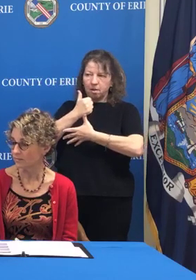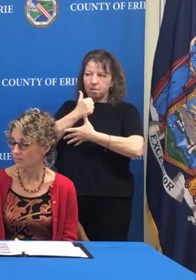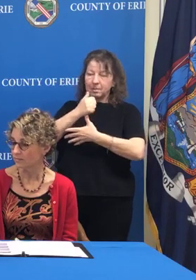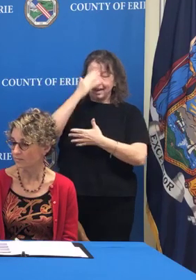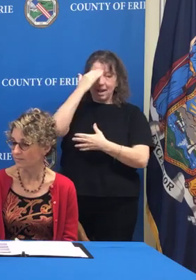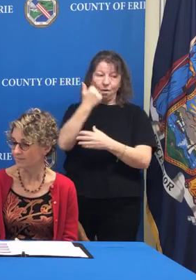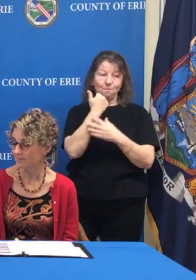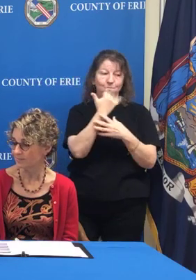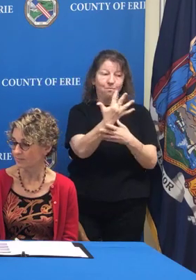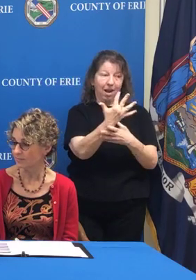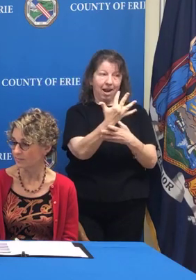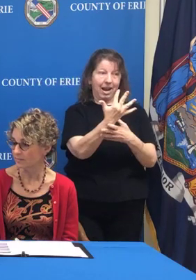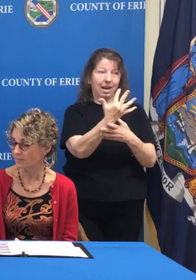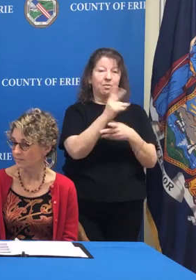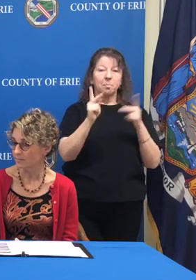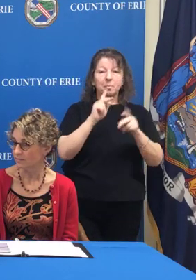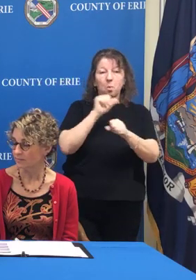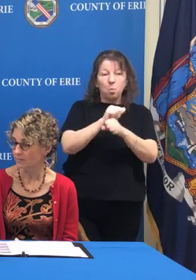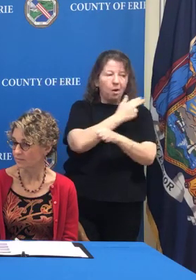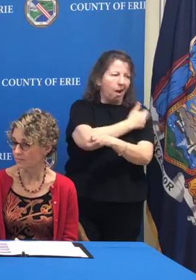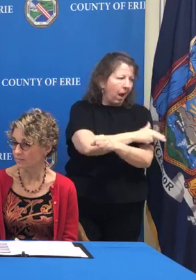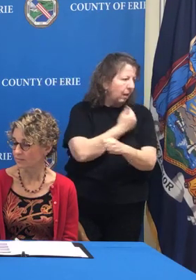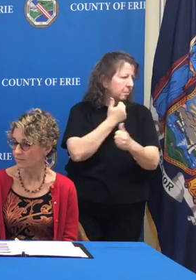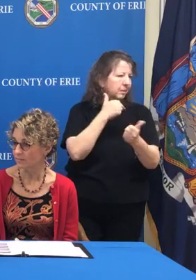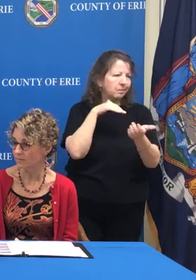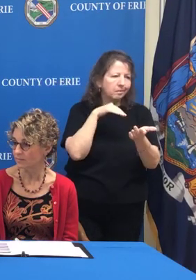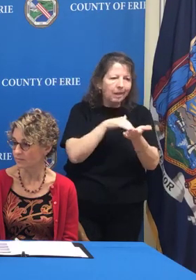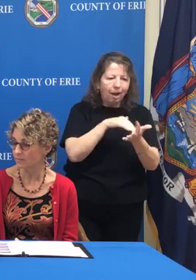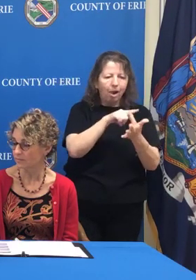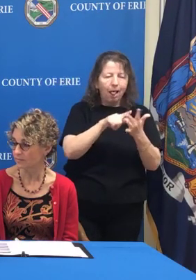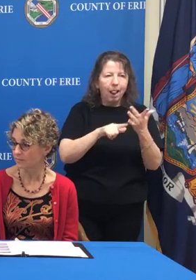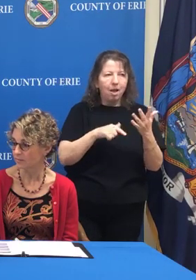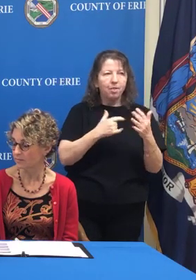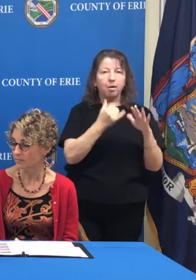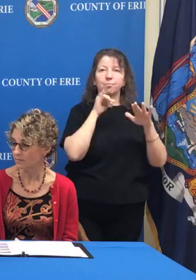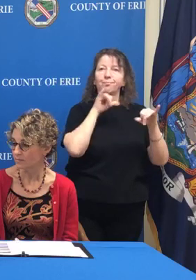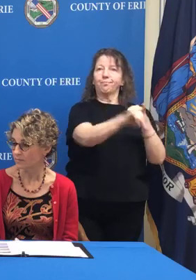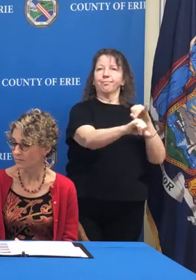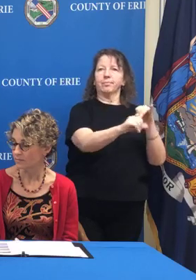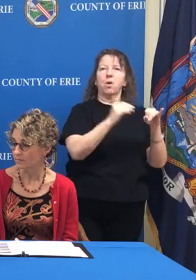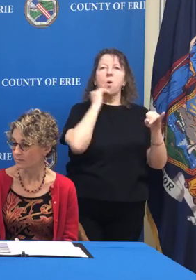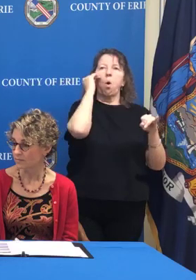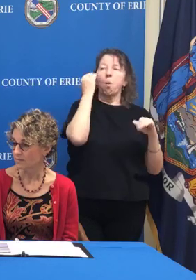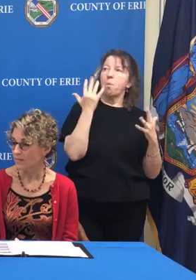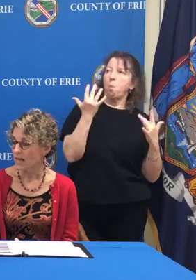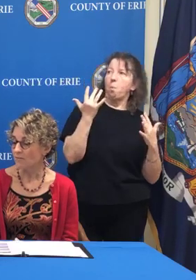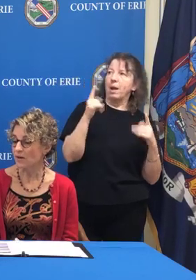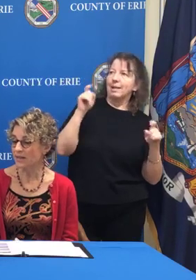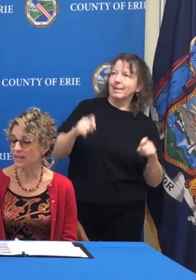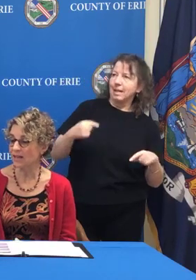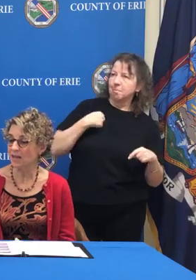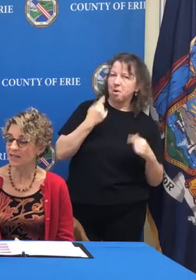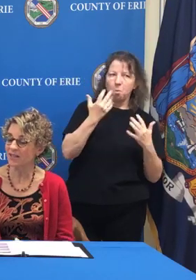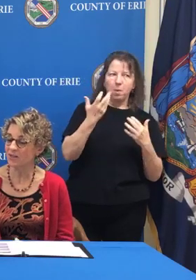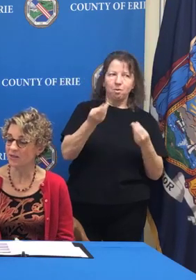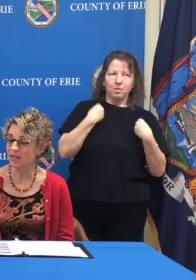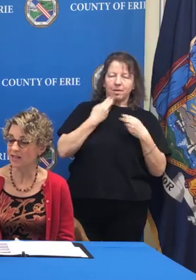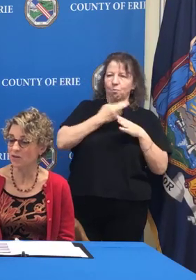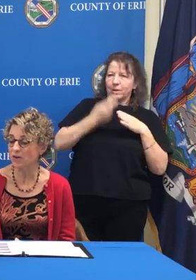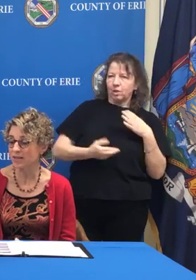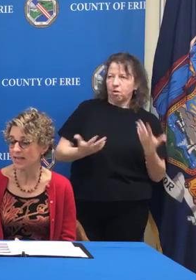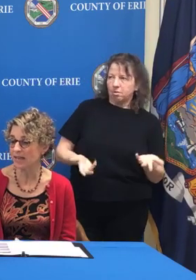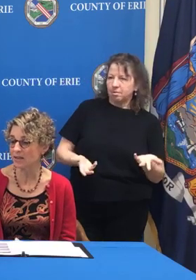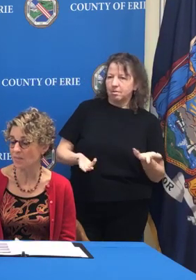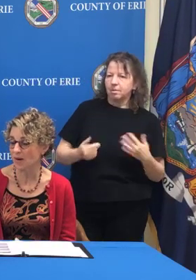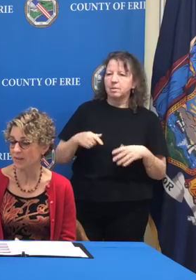at home right now, either because they're waiting for a test or waiting for test results. Well, the